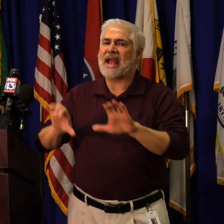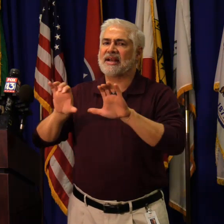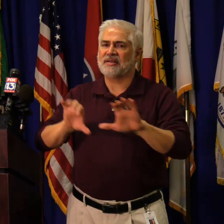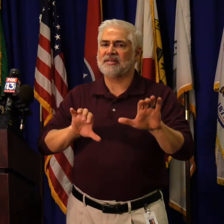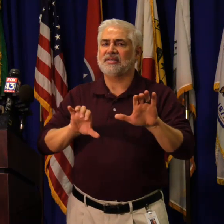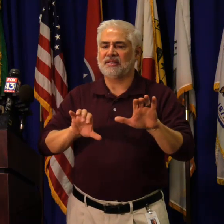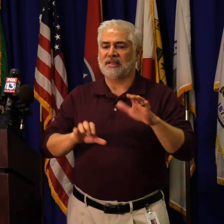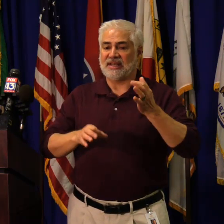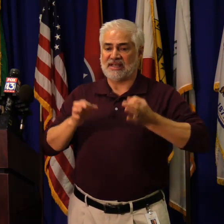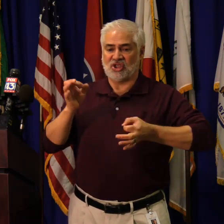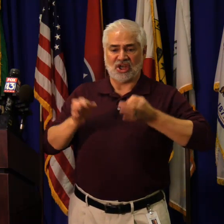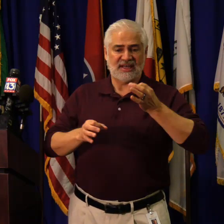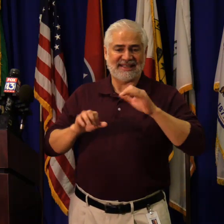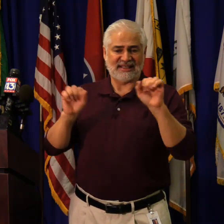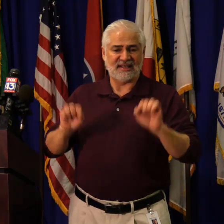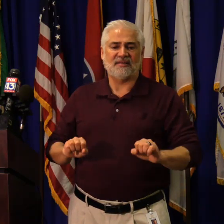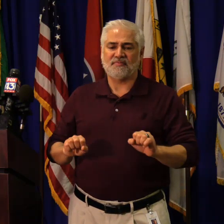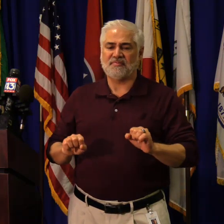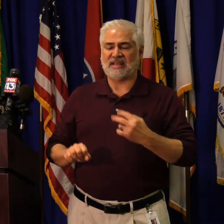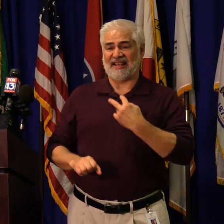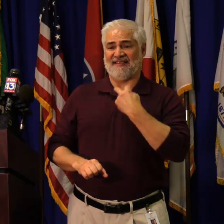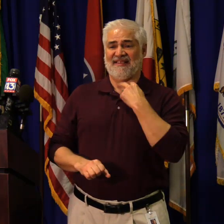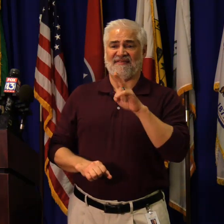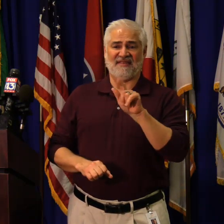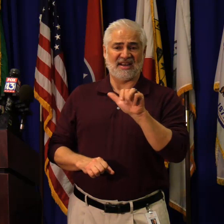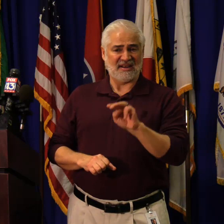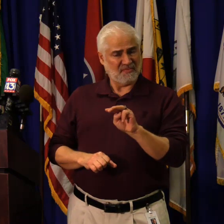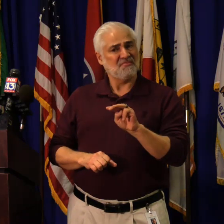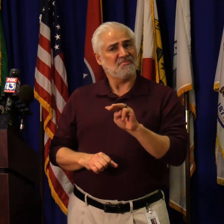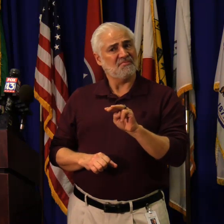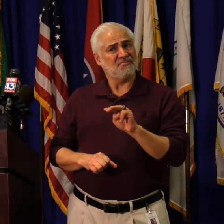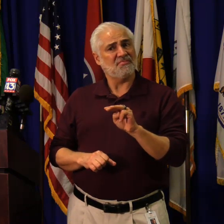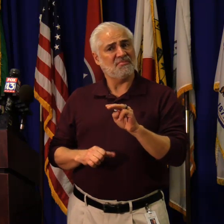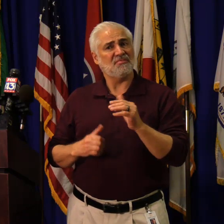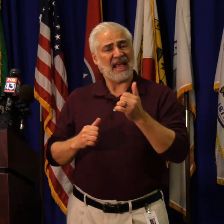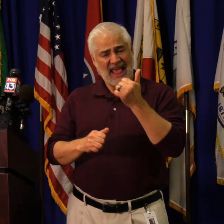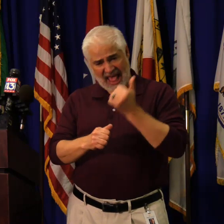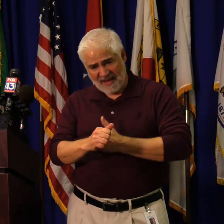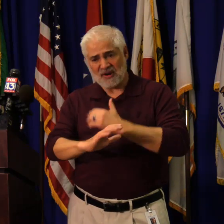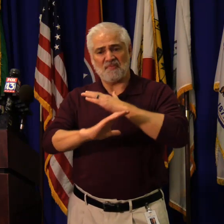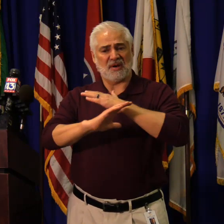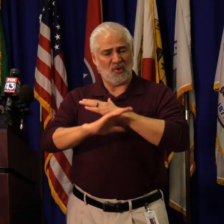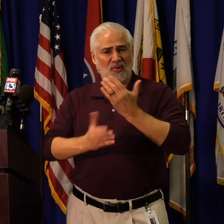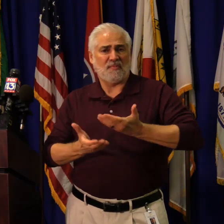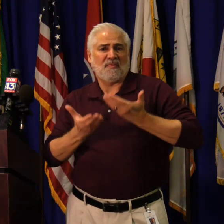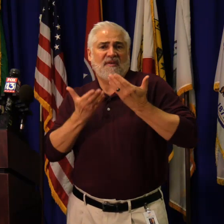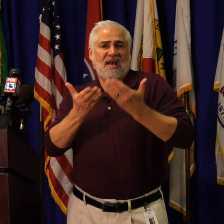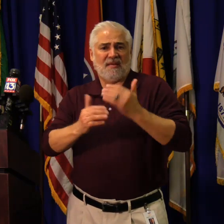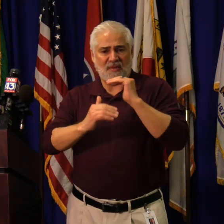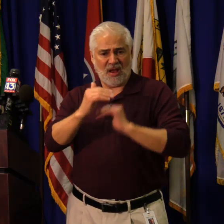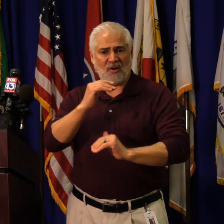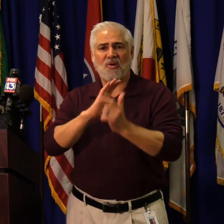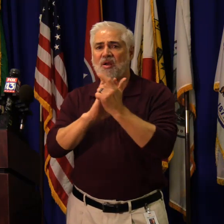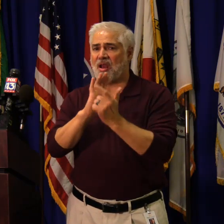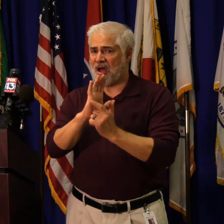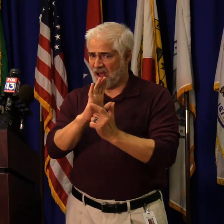for business. Victims still deserve and will get every protection that we can provide them under the law. And the last thing